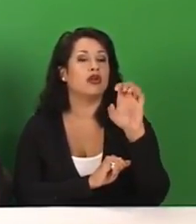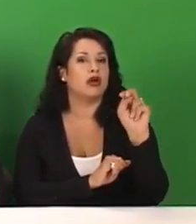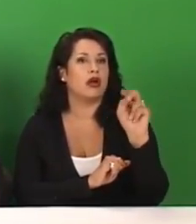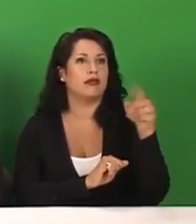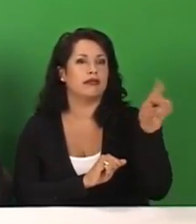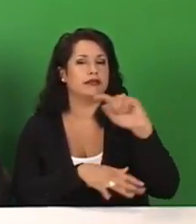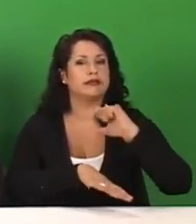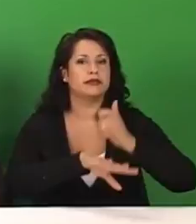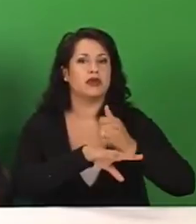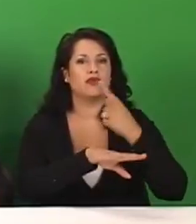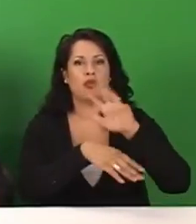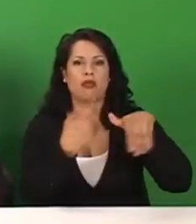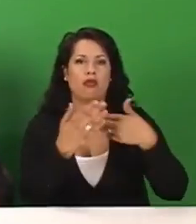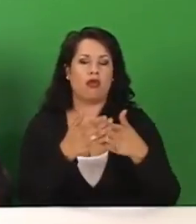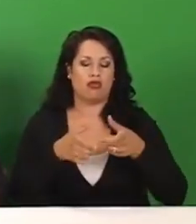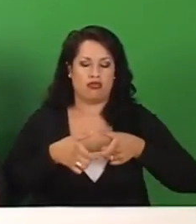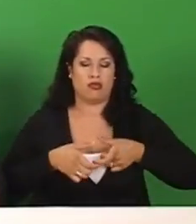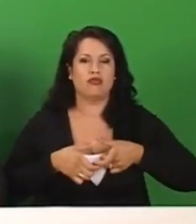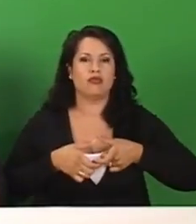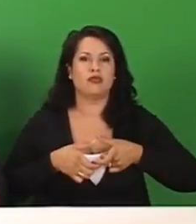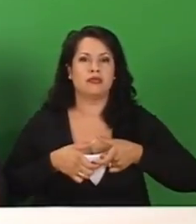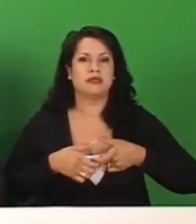streamers.